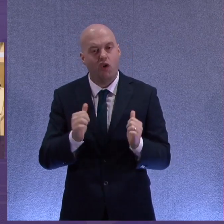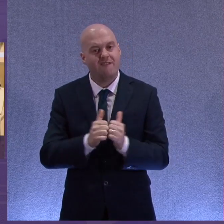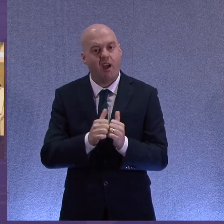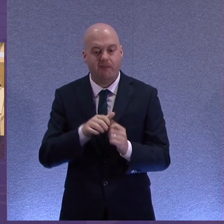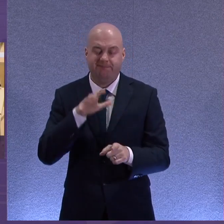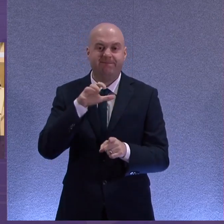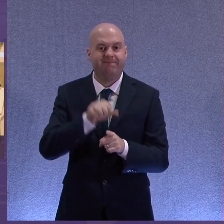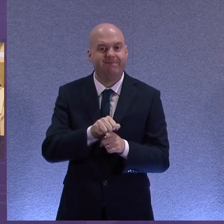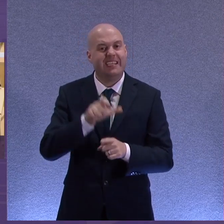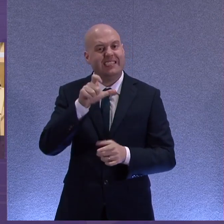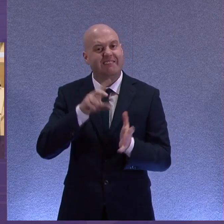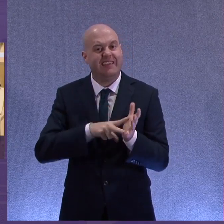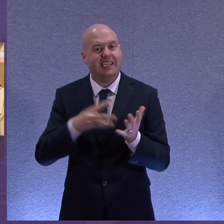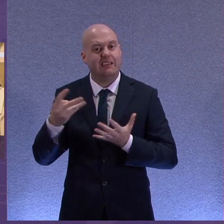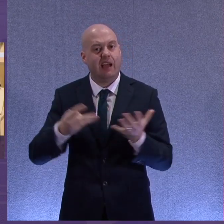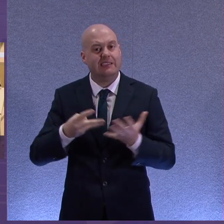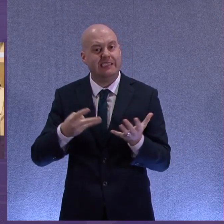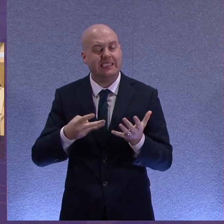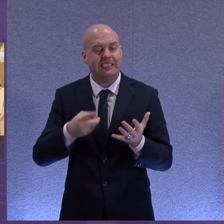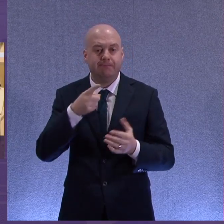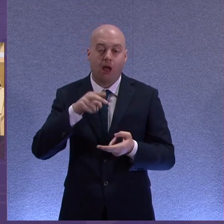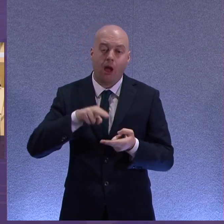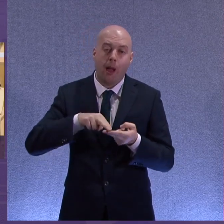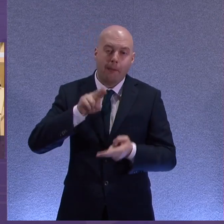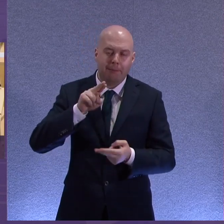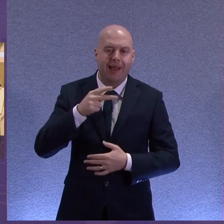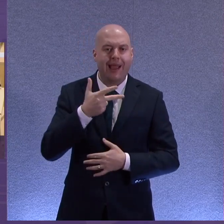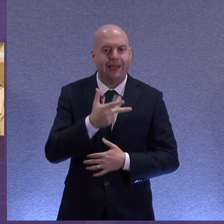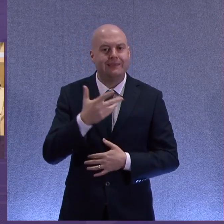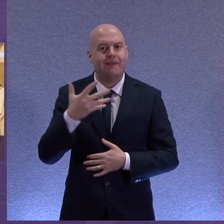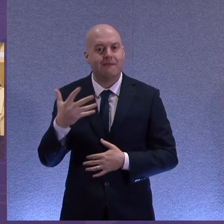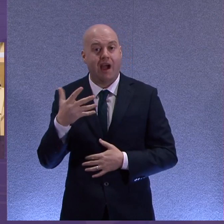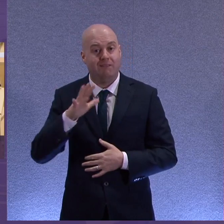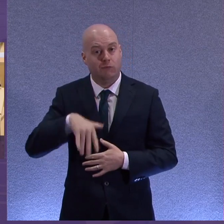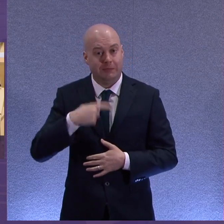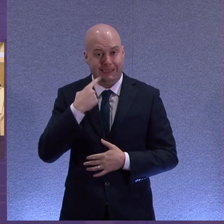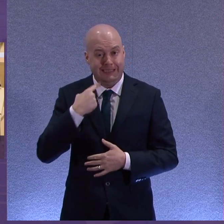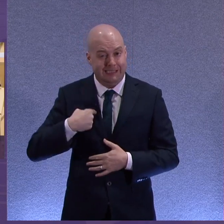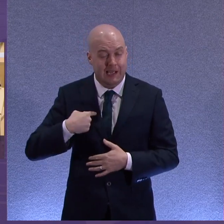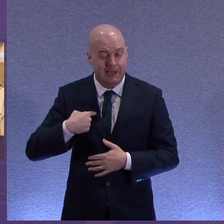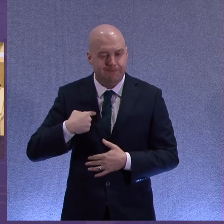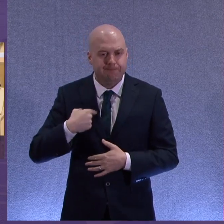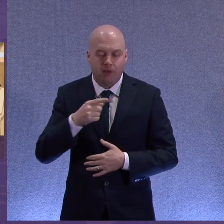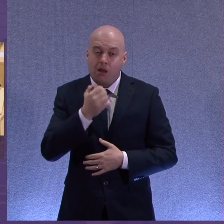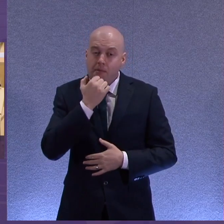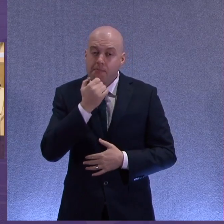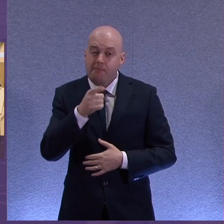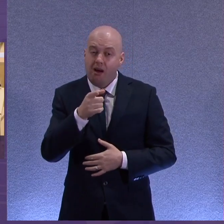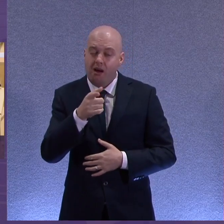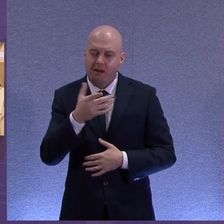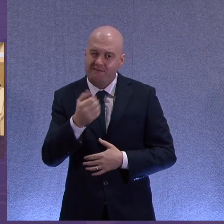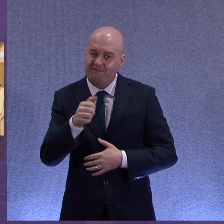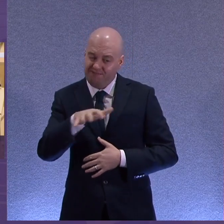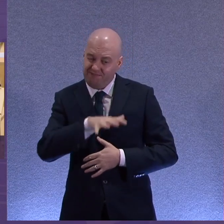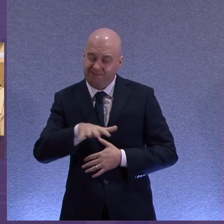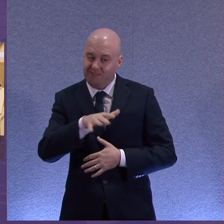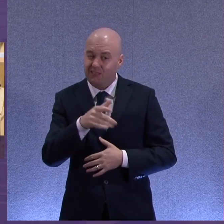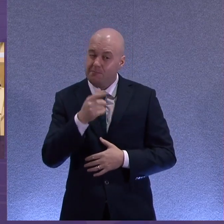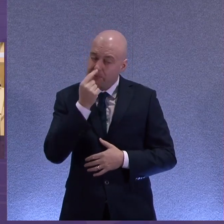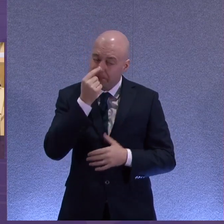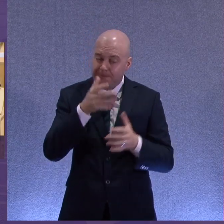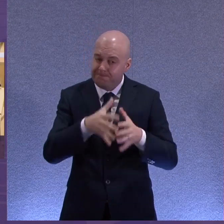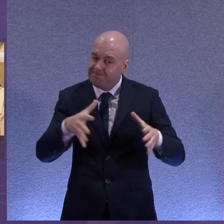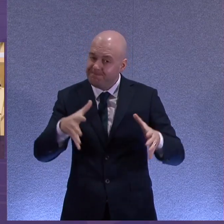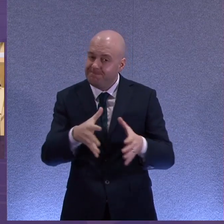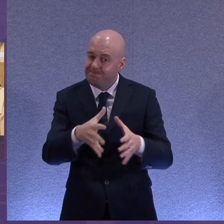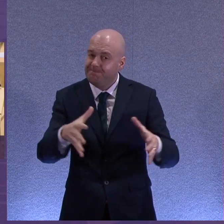an increase of 85 from yesterday. As always, let me be clear that these numbers will be an underestimate. It is also with sadness